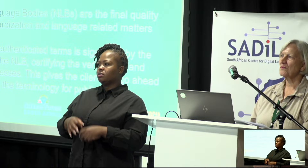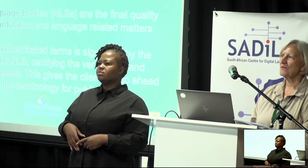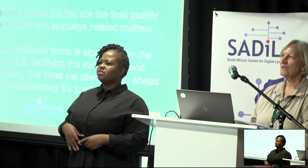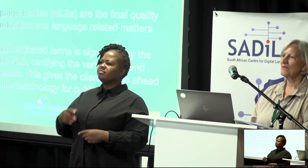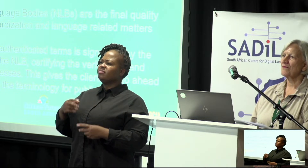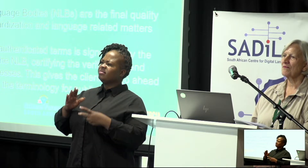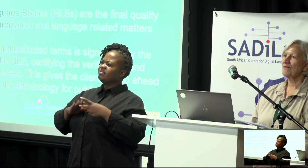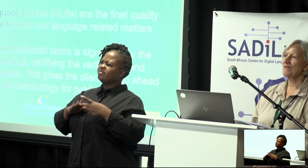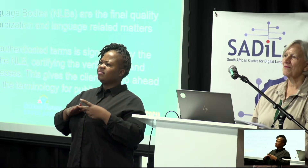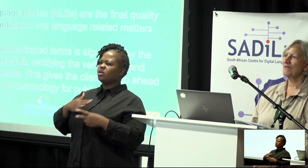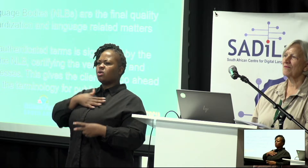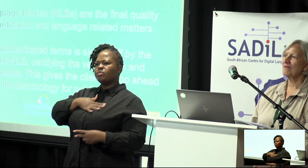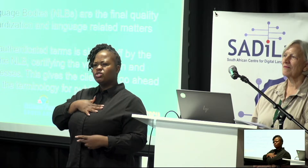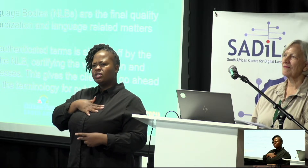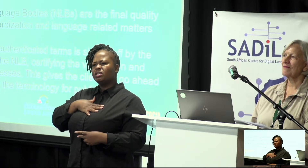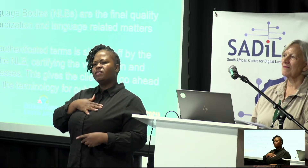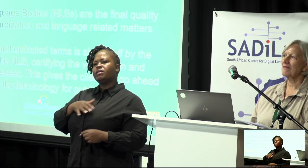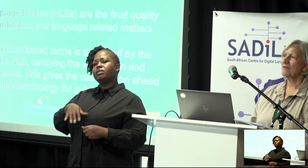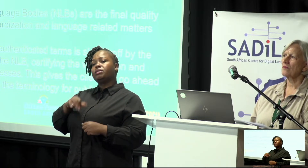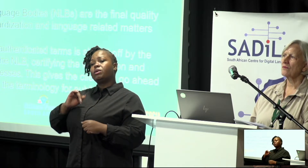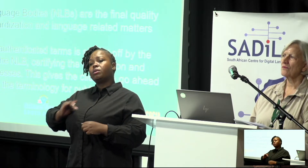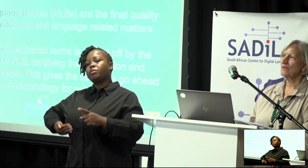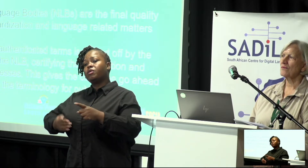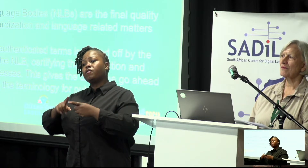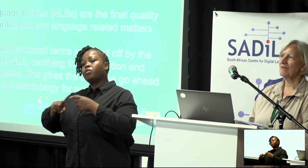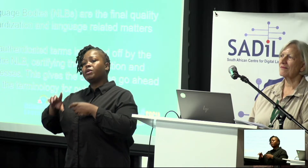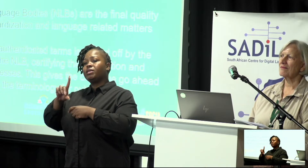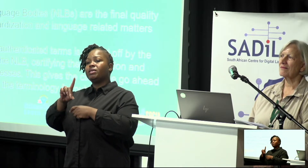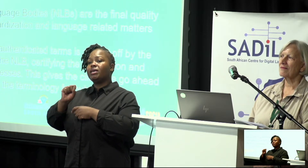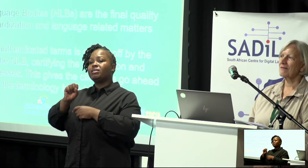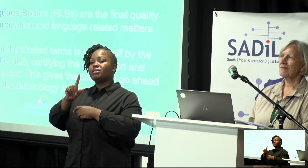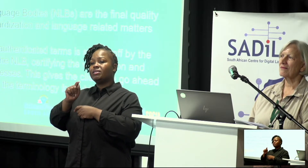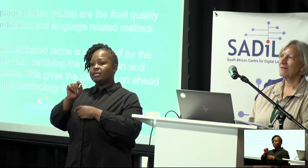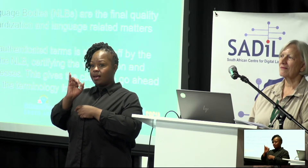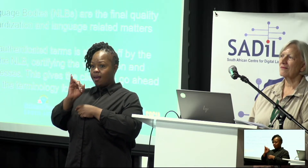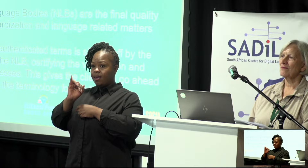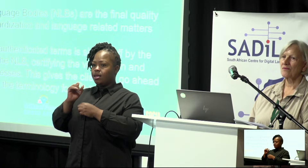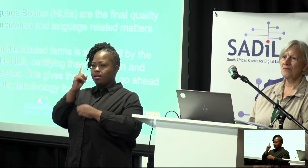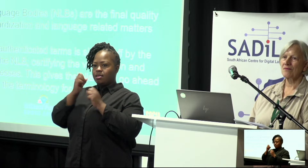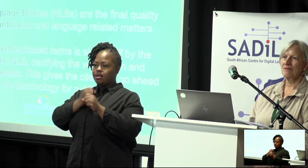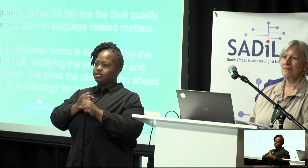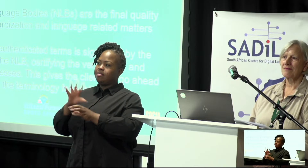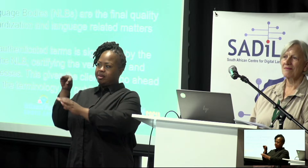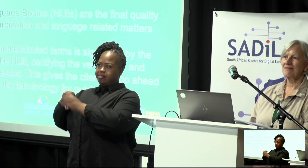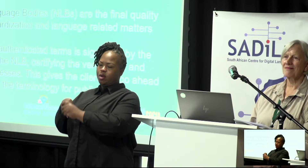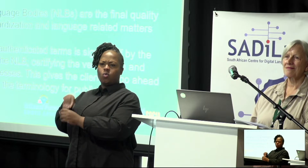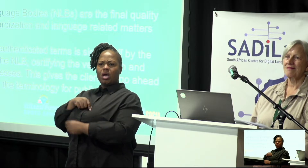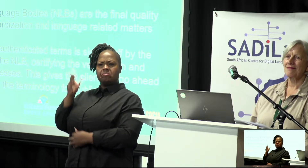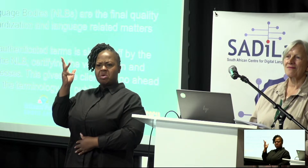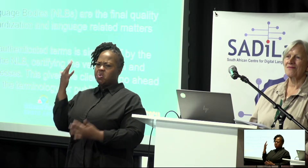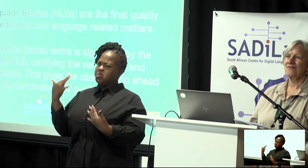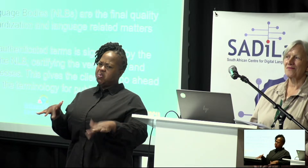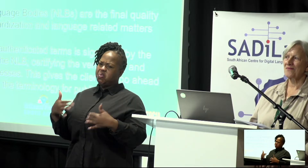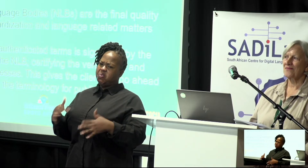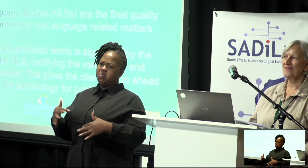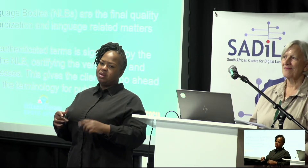appreciate it if the lady from DSTI to form part of the panel next year, because I think she spoke brilliantly